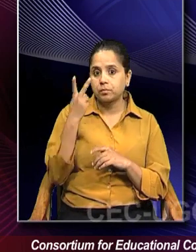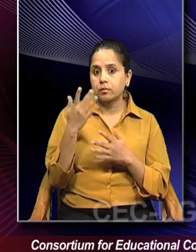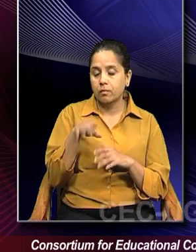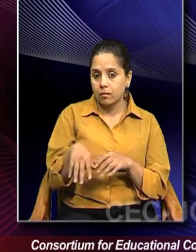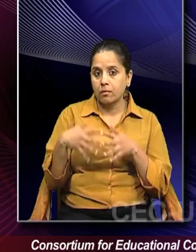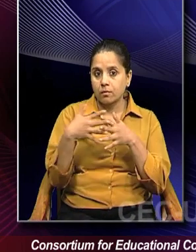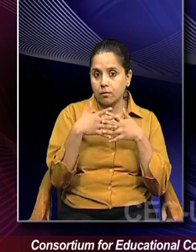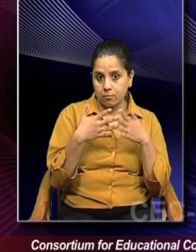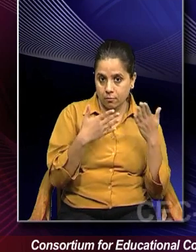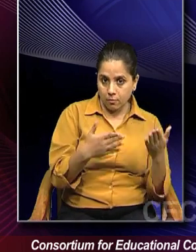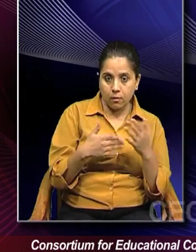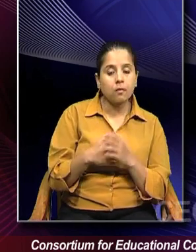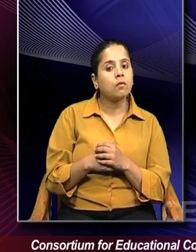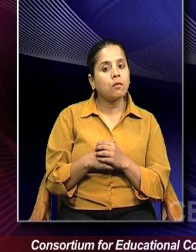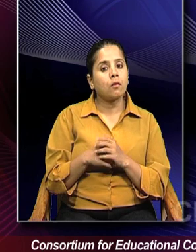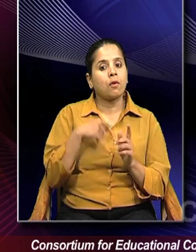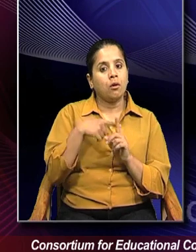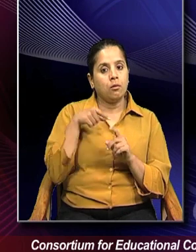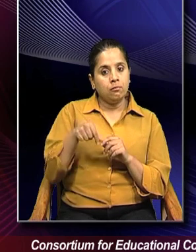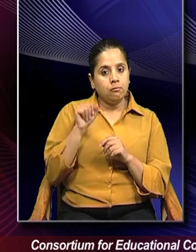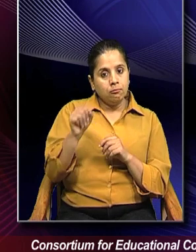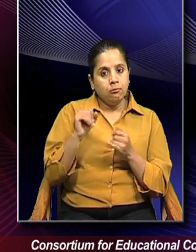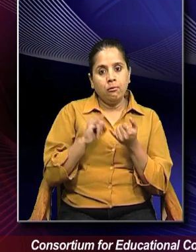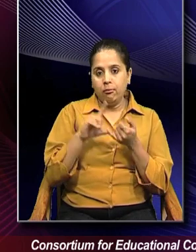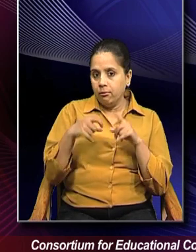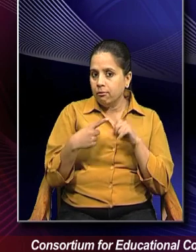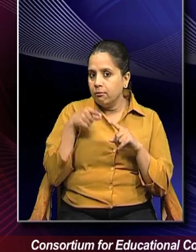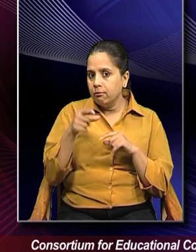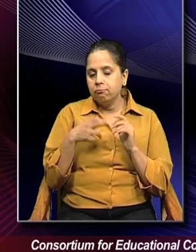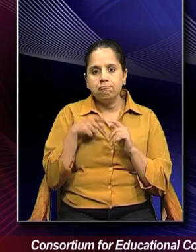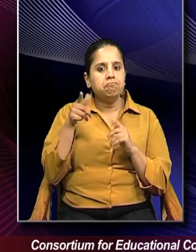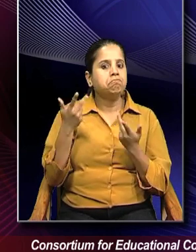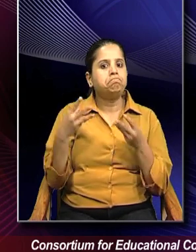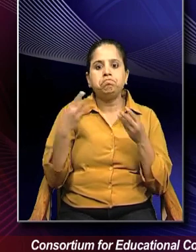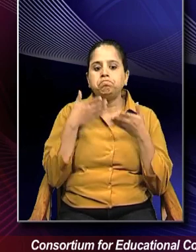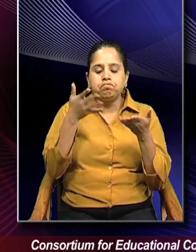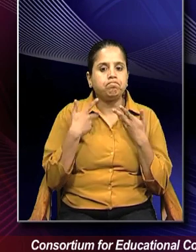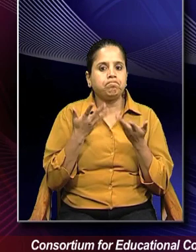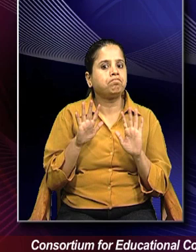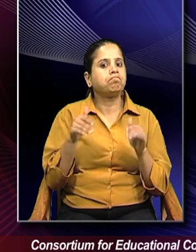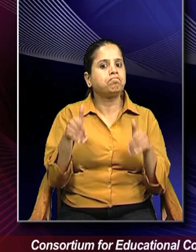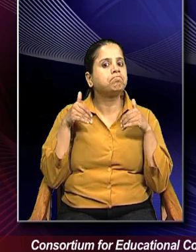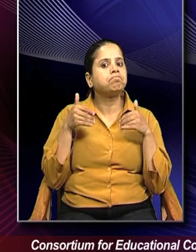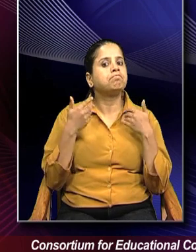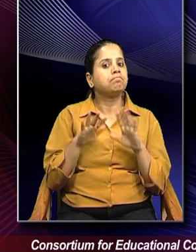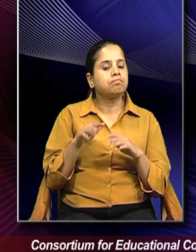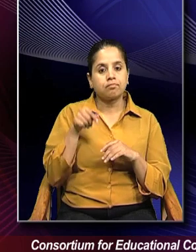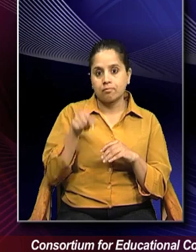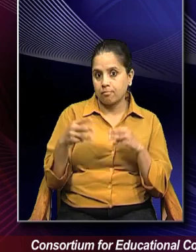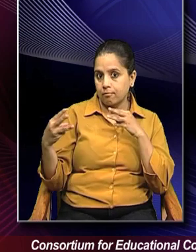United States and Soviet Union did not go to war. So,